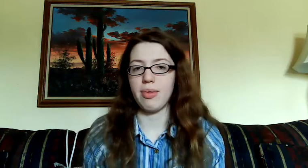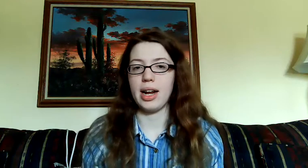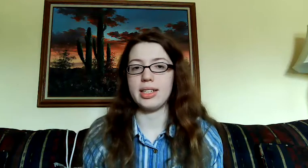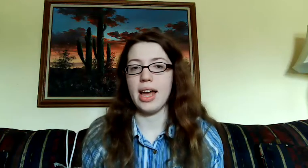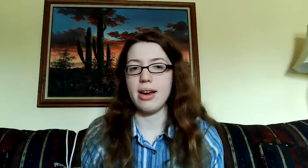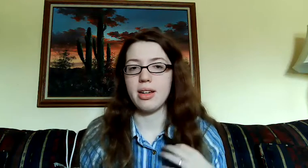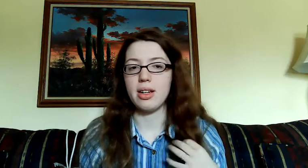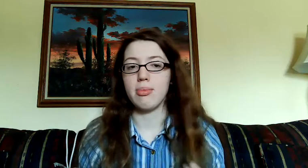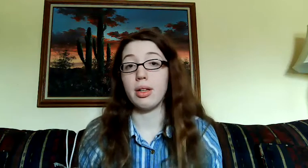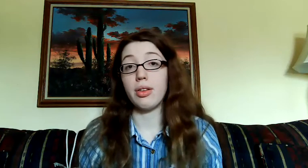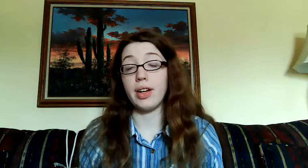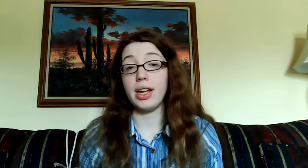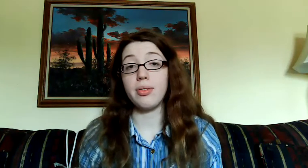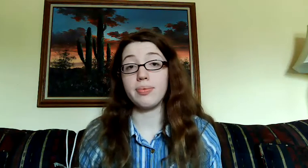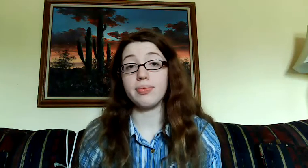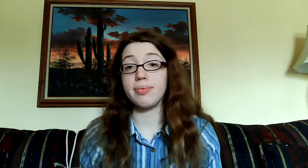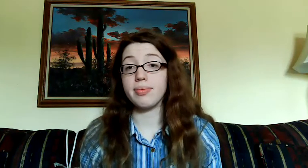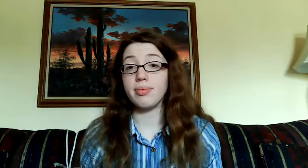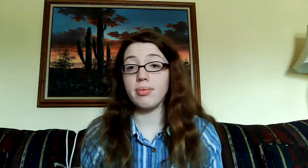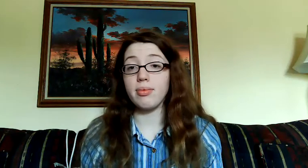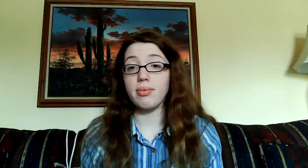said below the video.